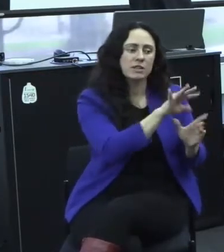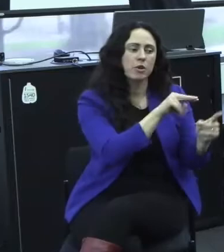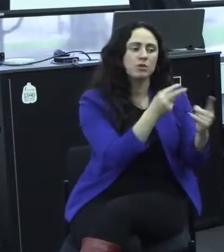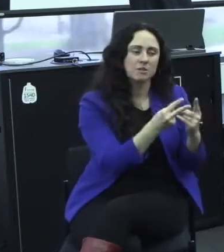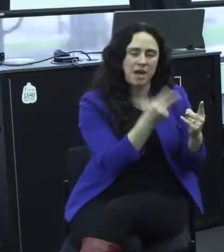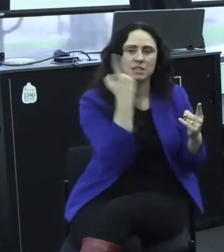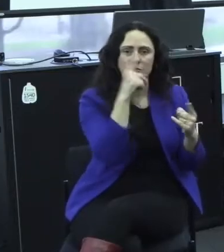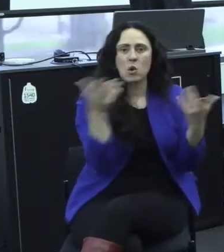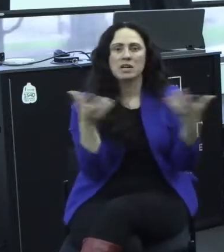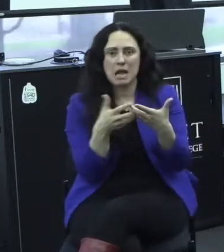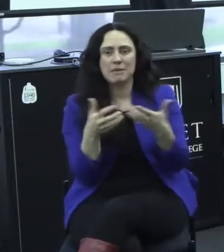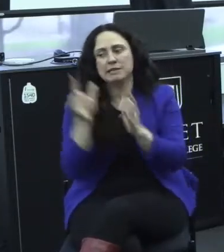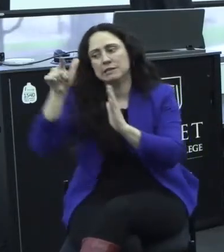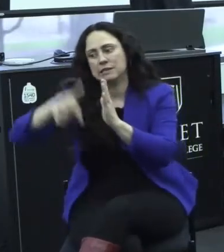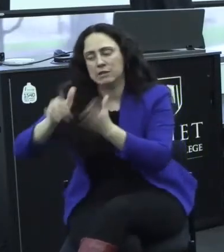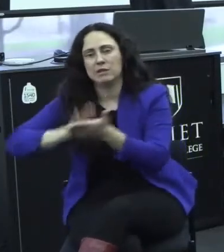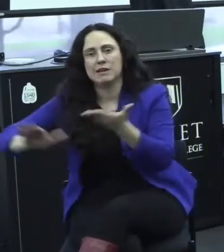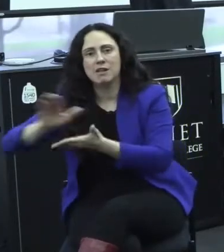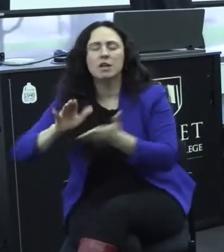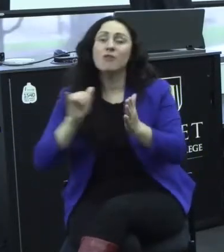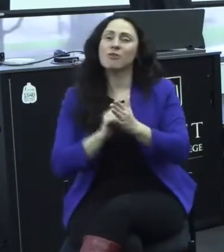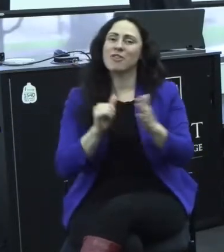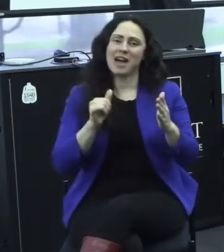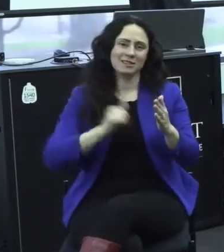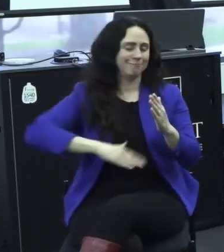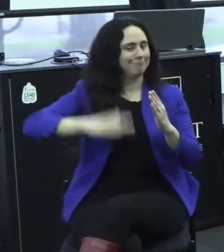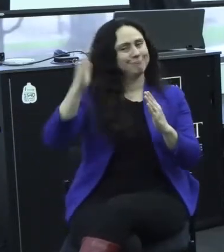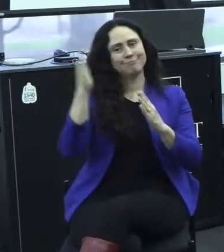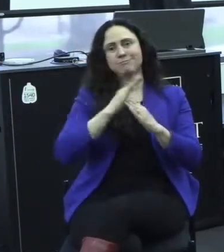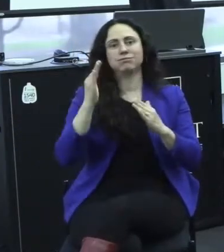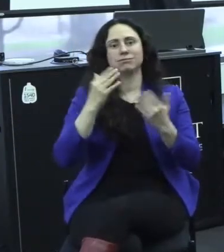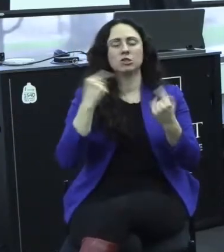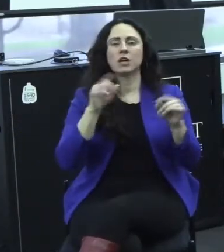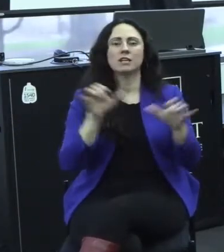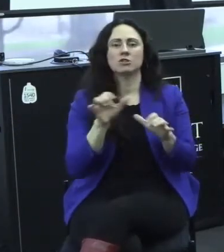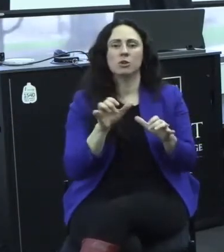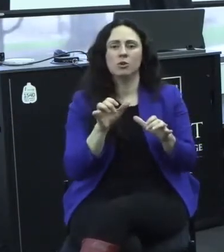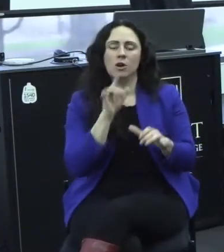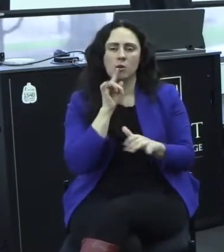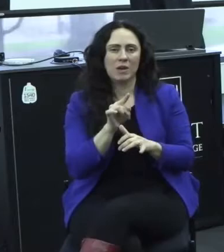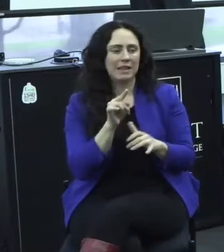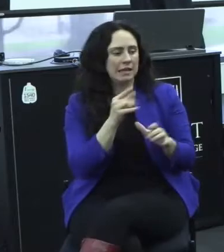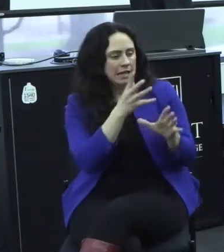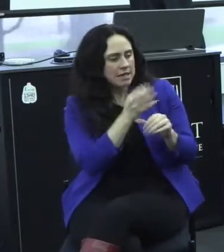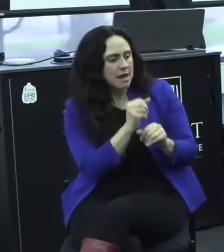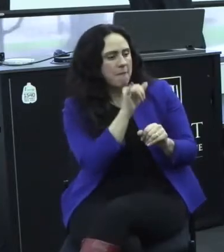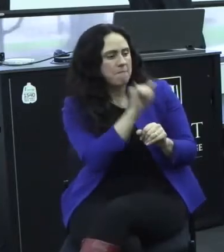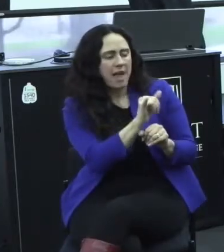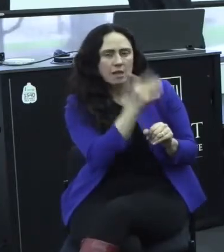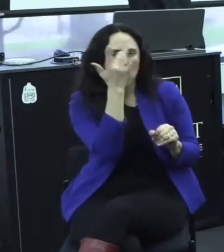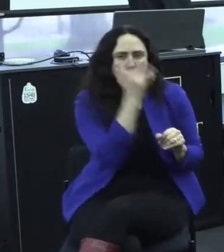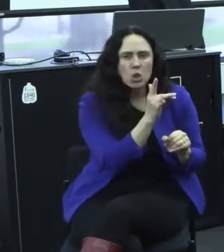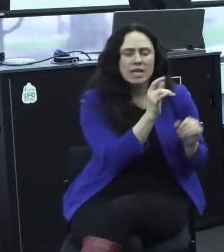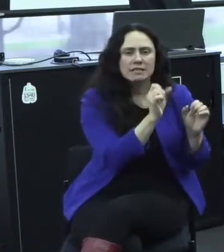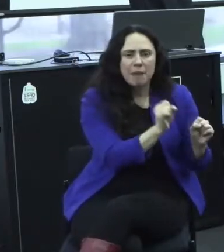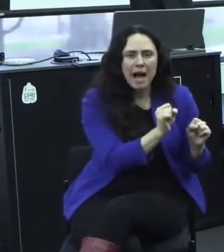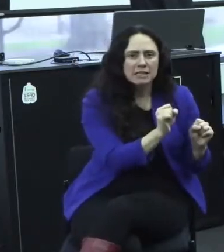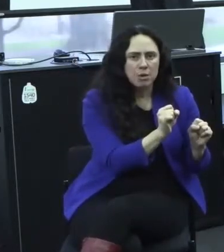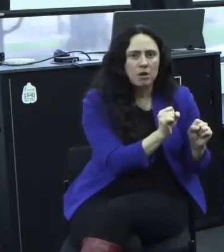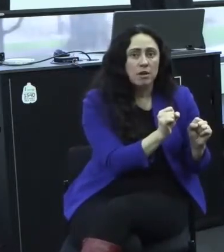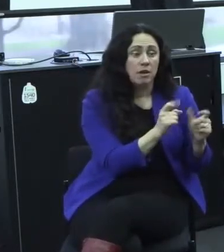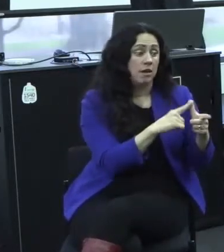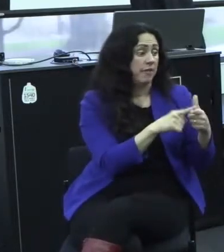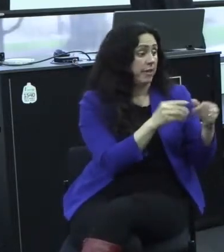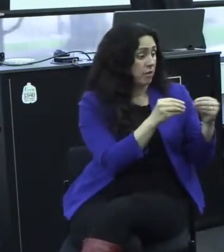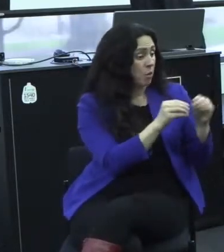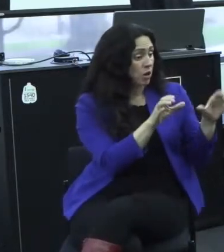these things, right? And so that's the biggest thing that we're trying to do, is trying to get that as early as possible. And then, the more we can